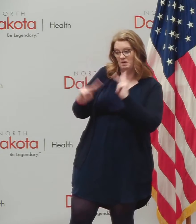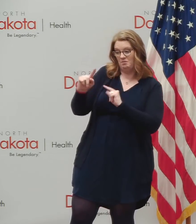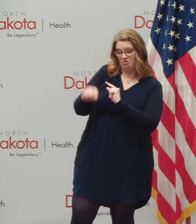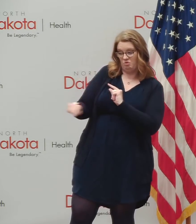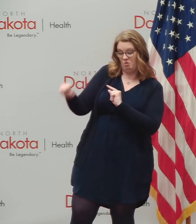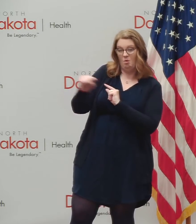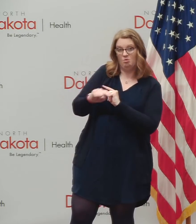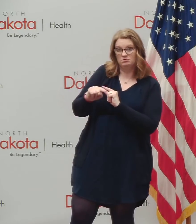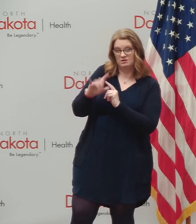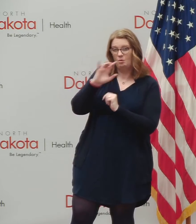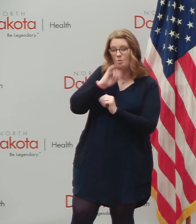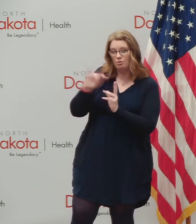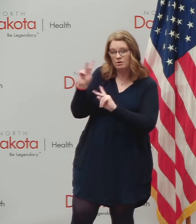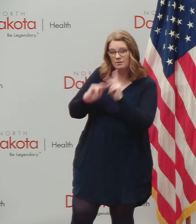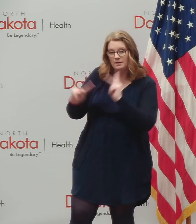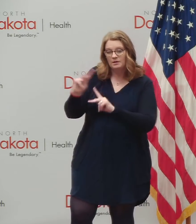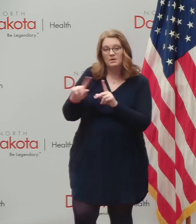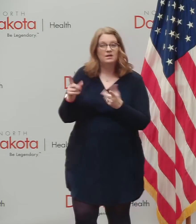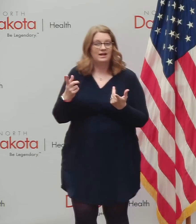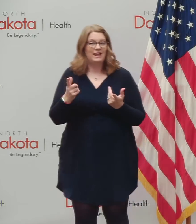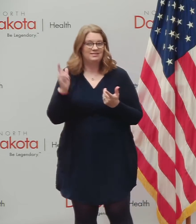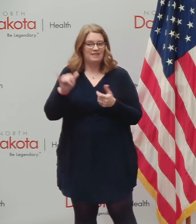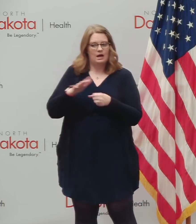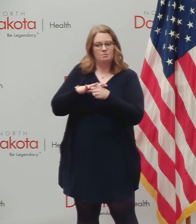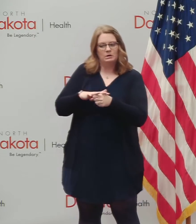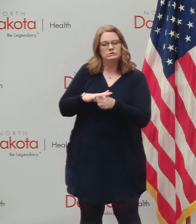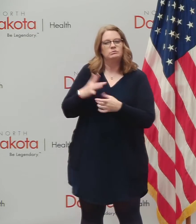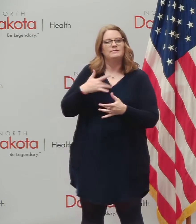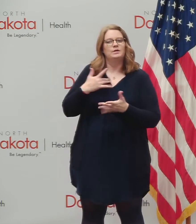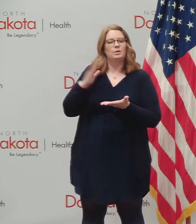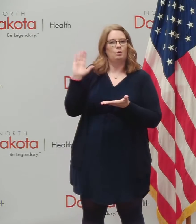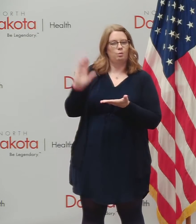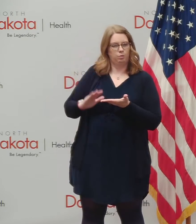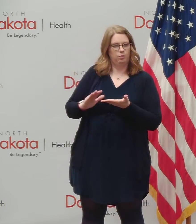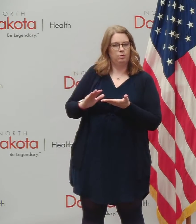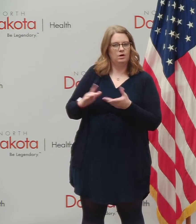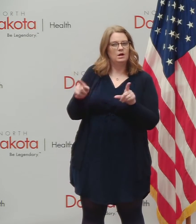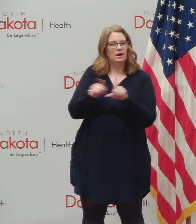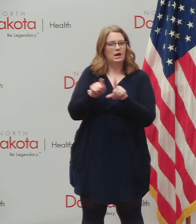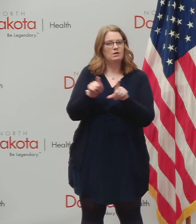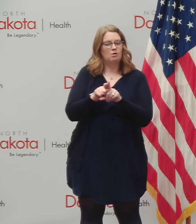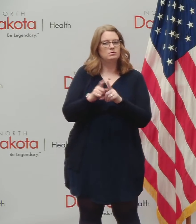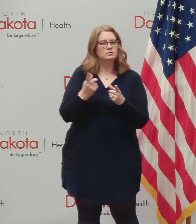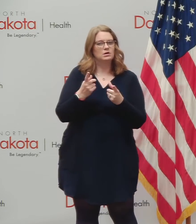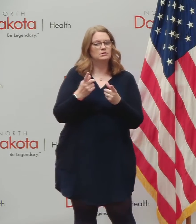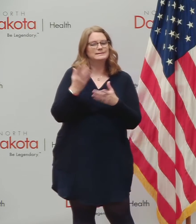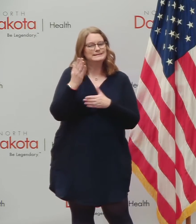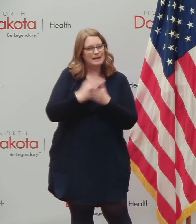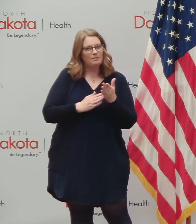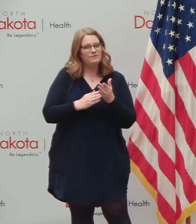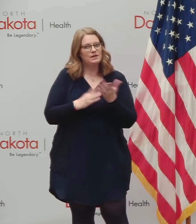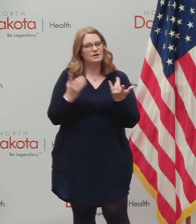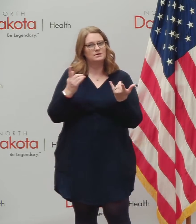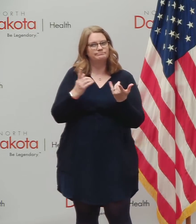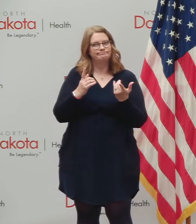lot of pressure off our healthcare capacity, and will take pressure off some of the needs for mitigation. But for right now, during this time